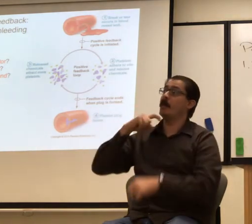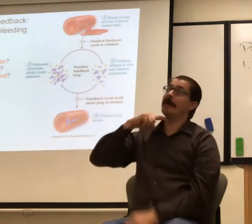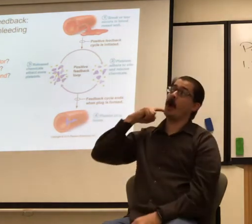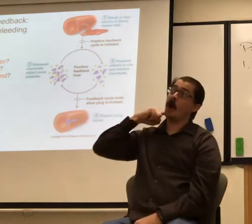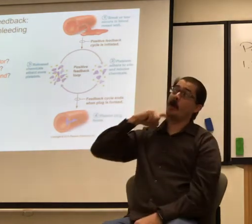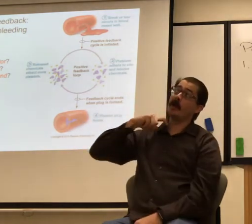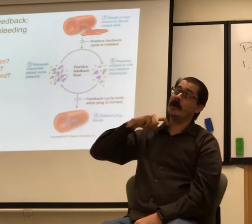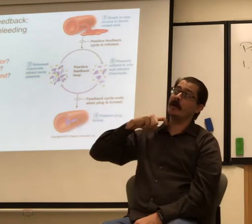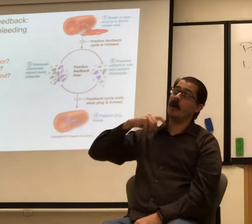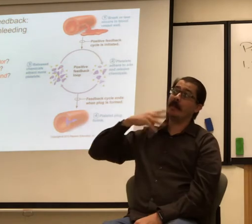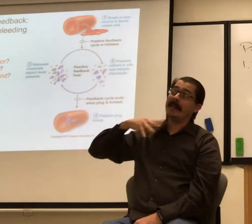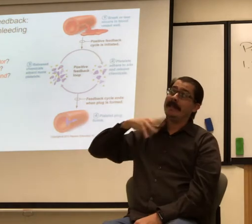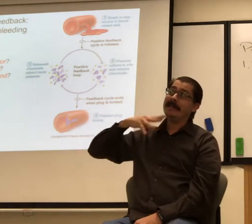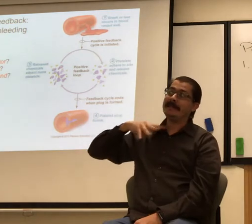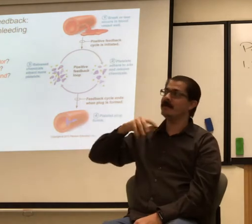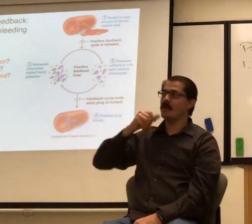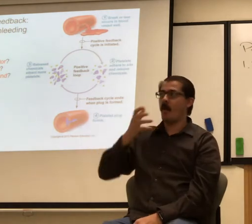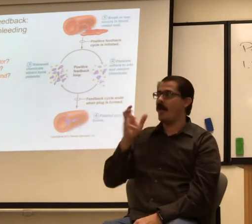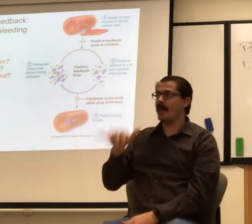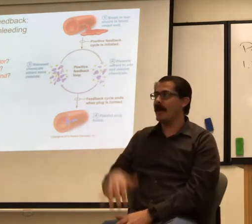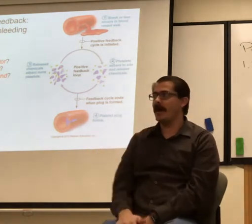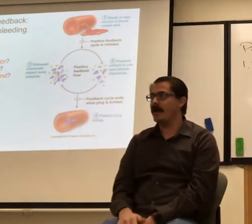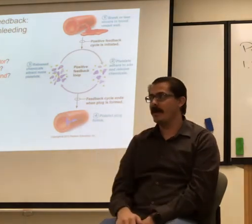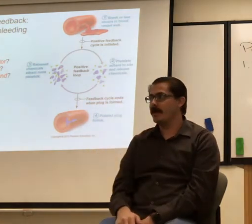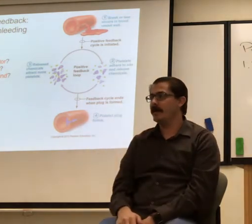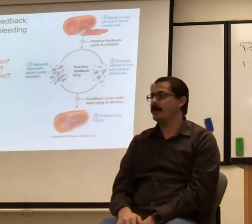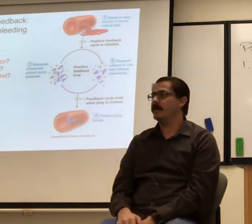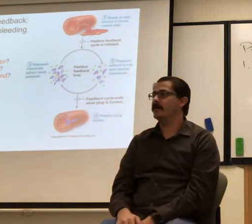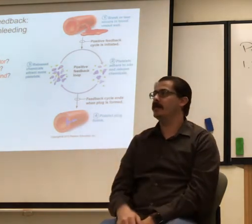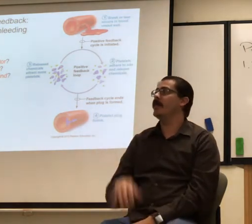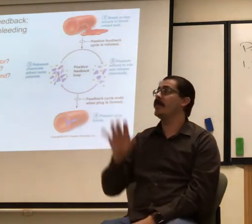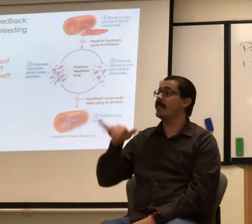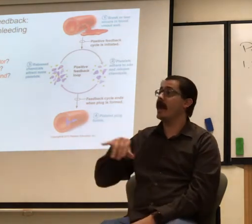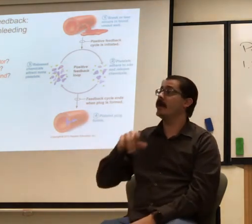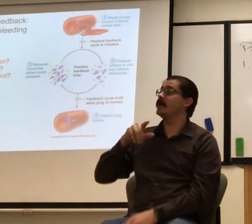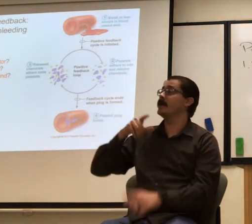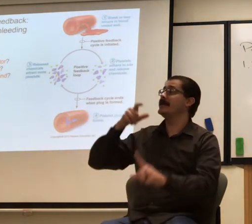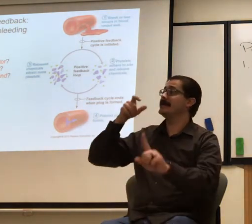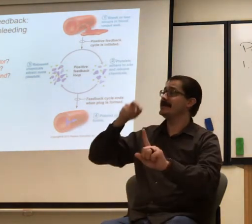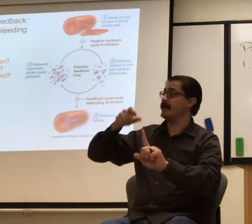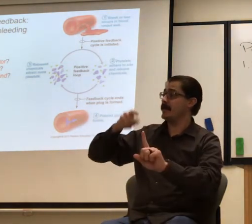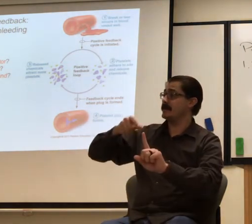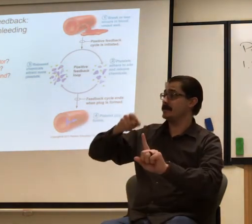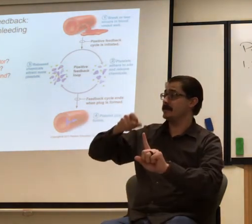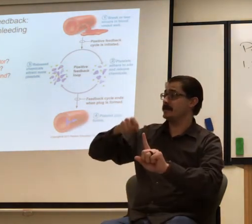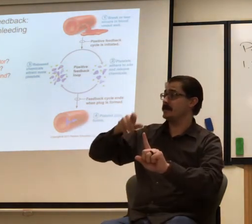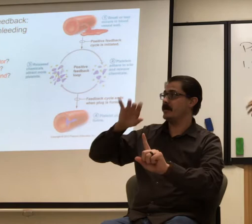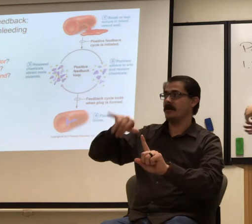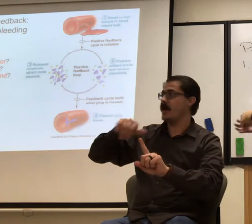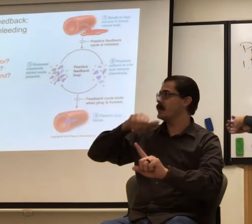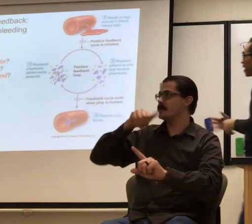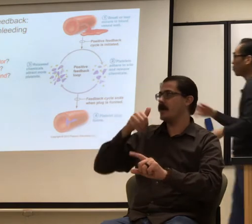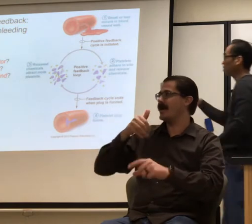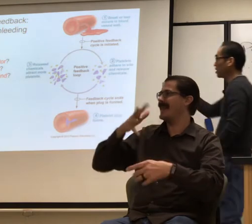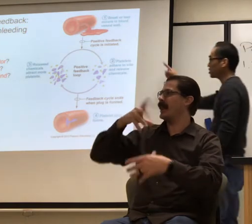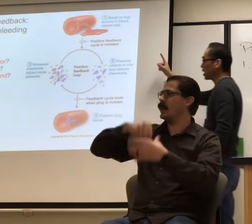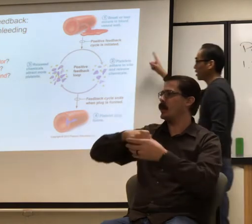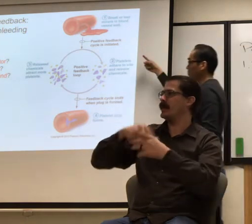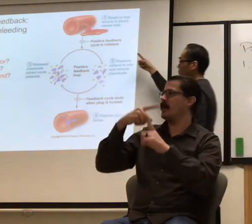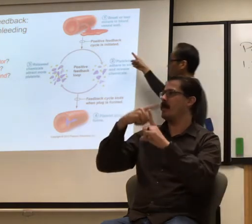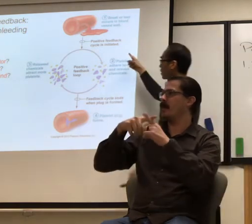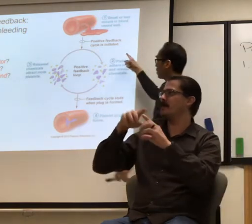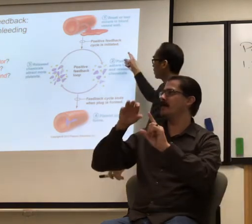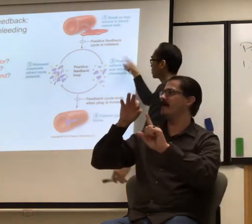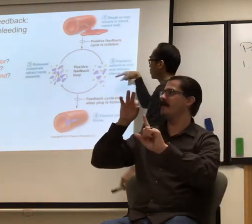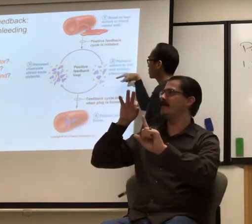bleeds, obviously we don't want that. So that's the stimulus. That's not part of the positive feedback cycle, but that will